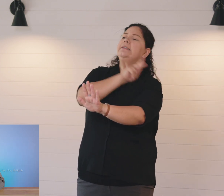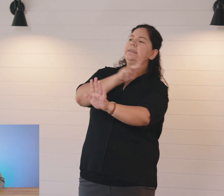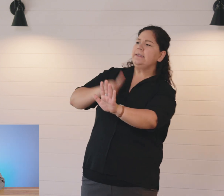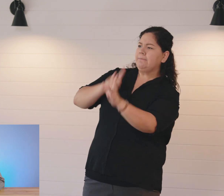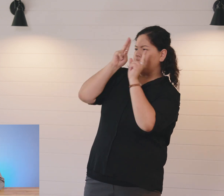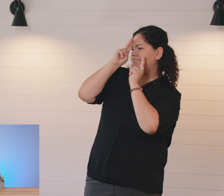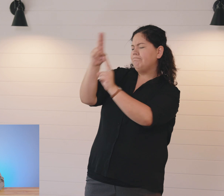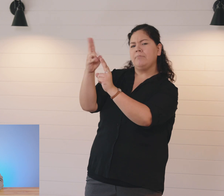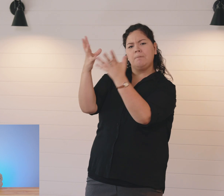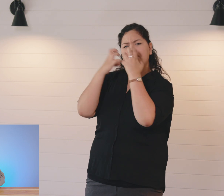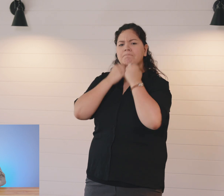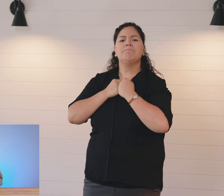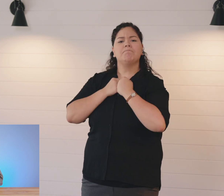honor.'"